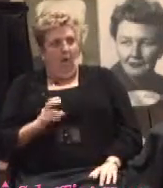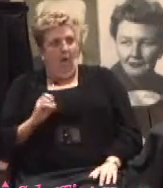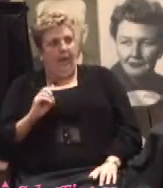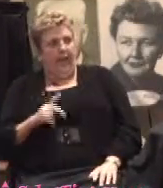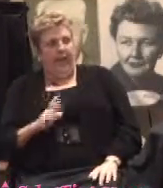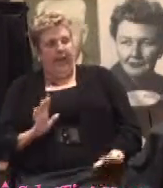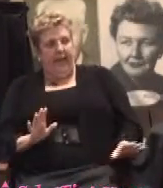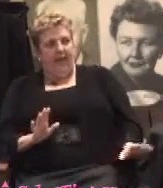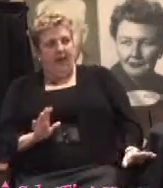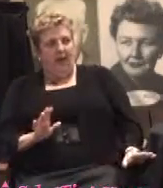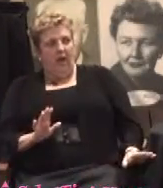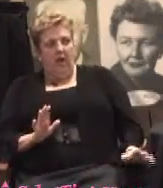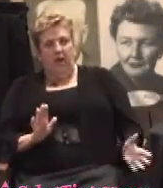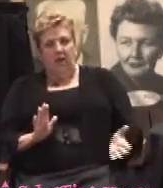clear my calendar.